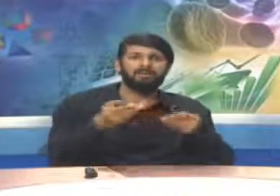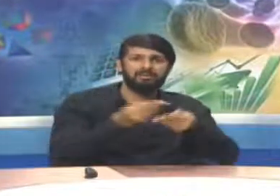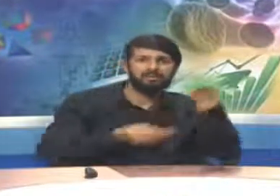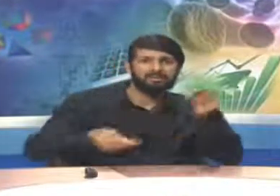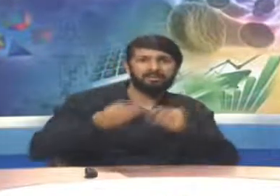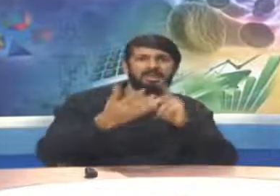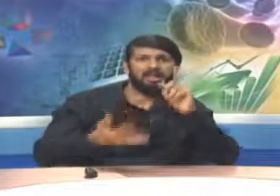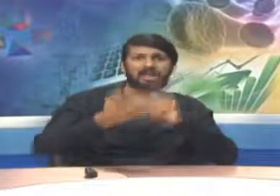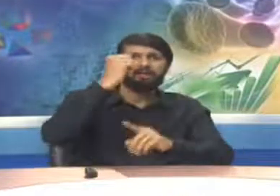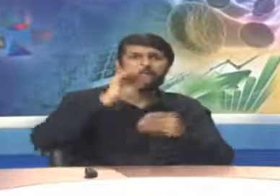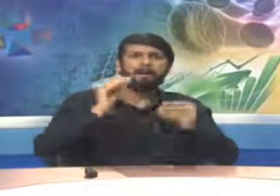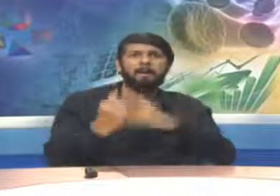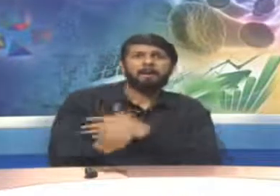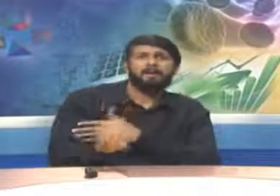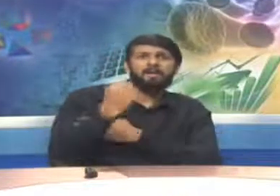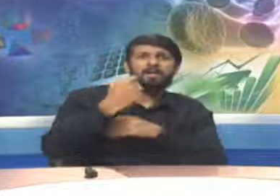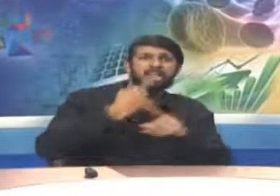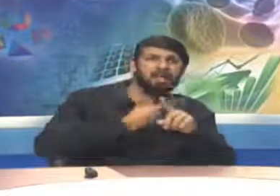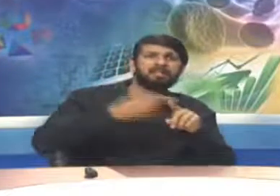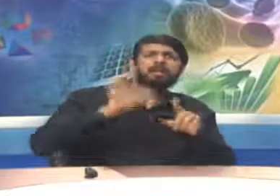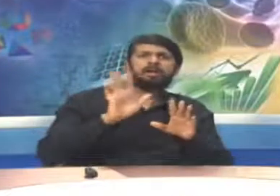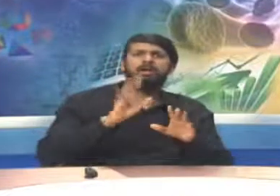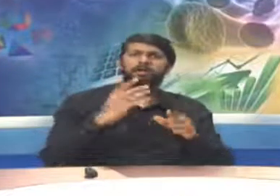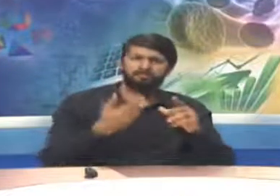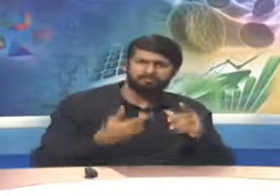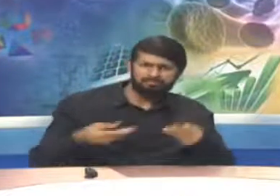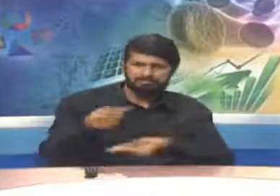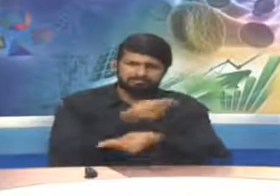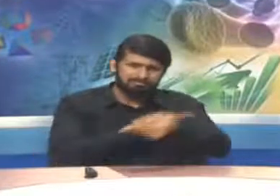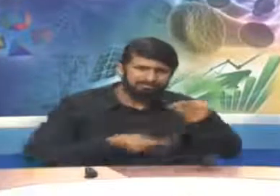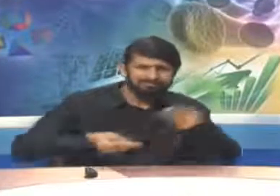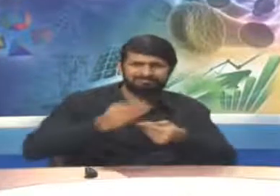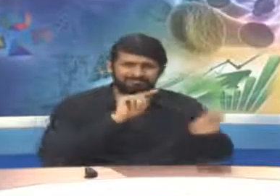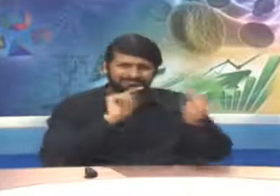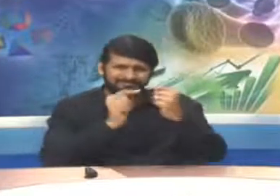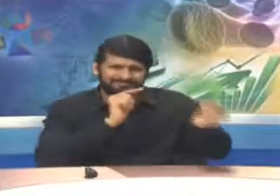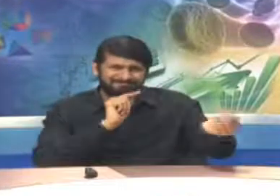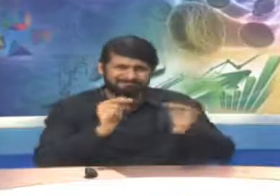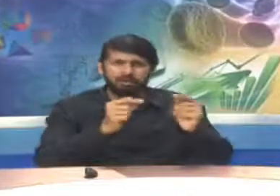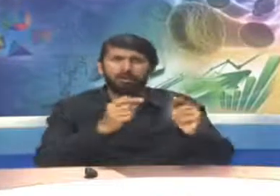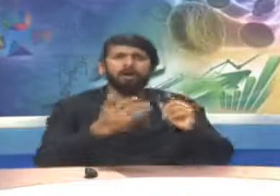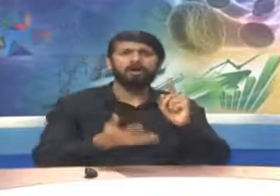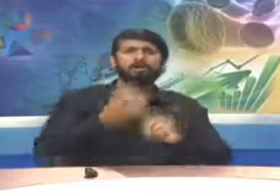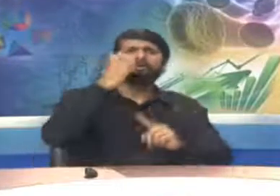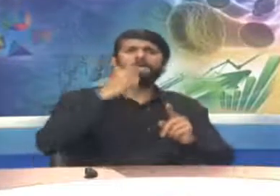He argued for the devolution of economic power as well.